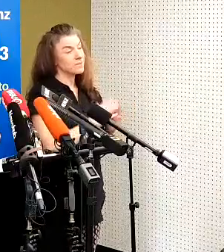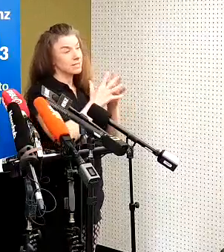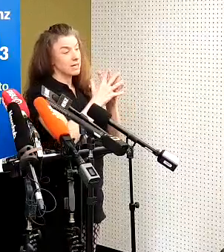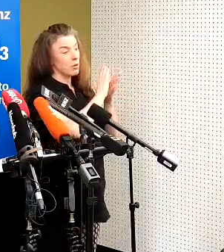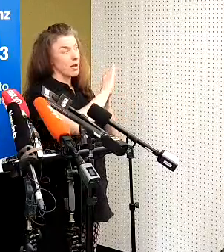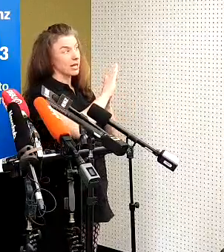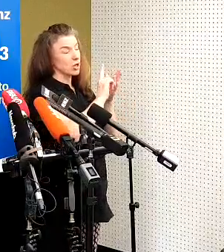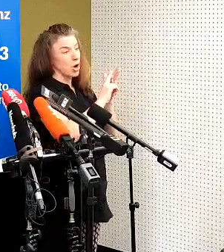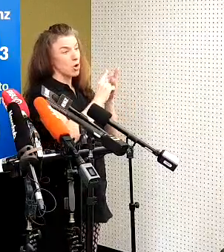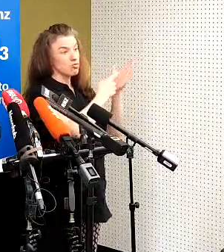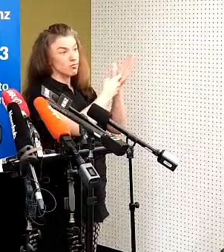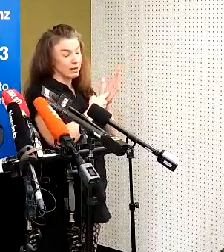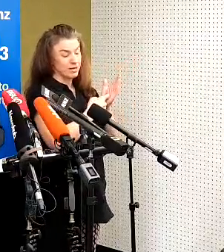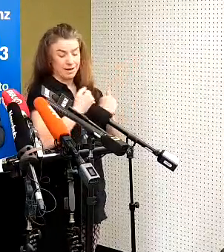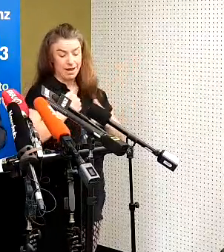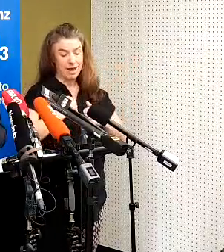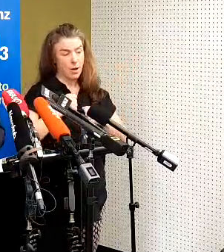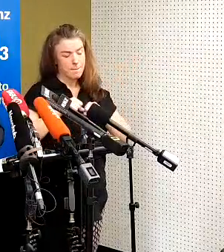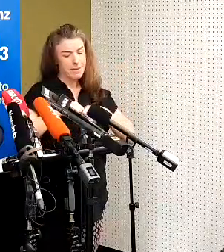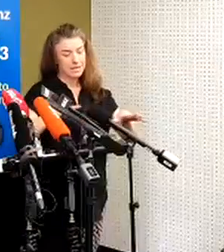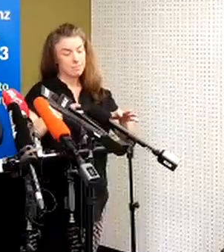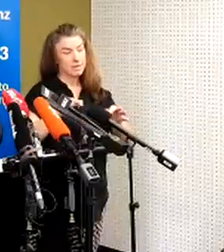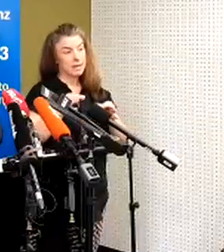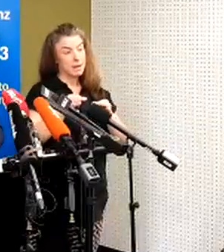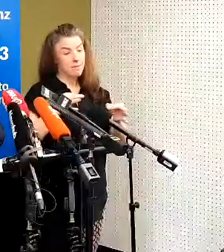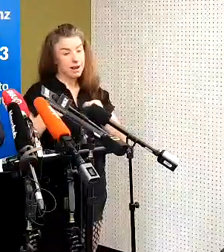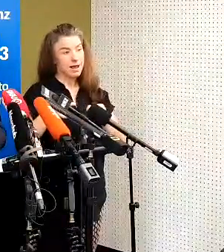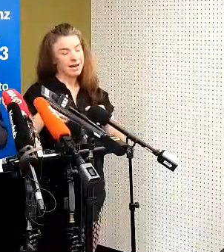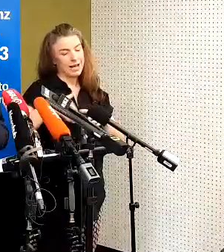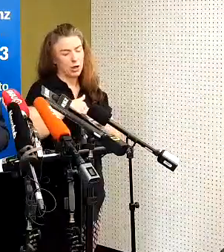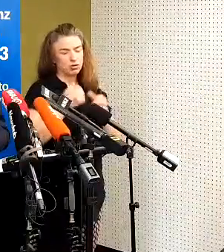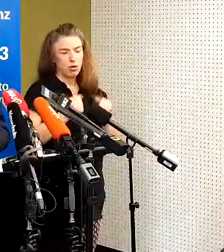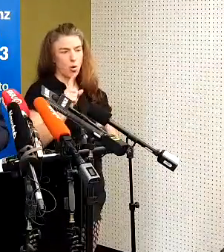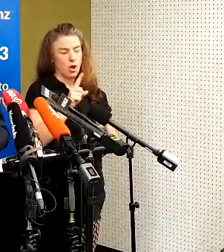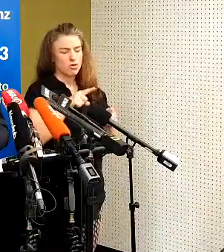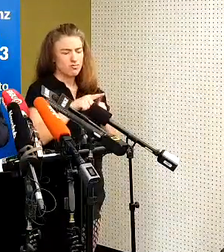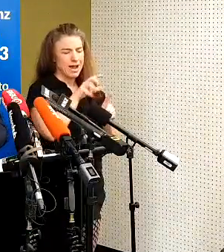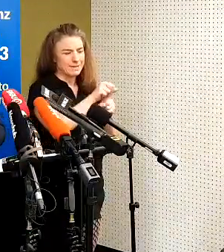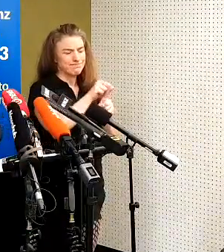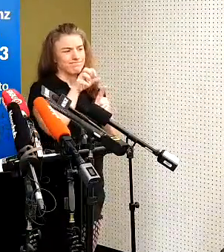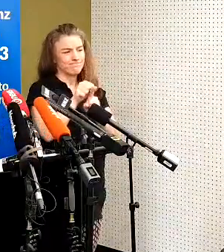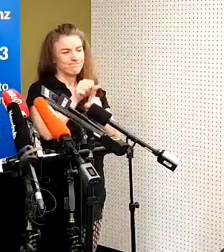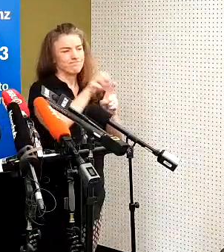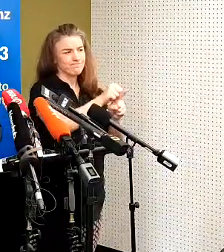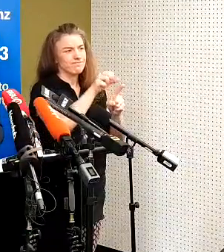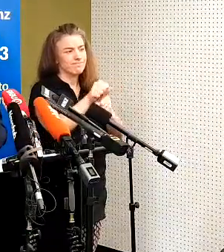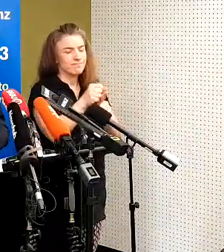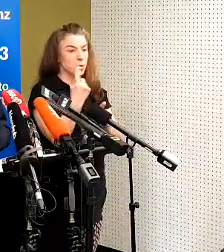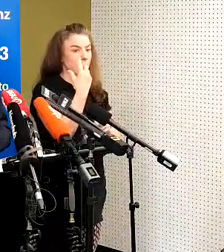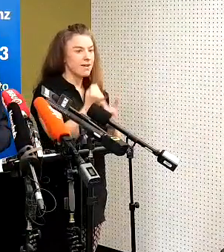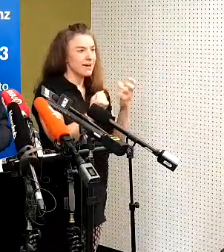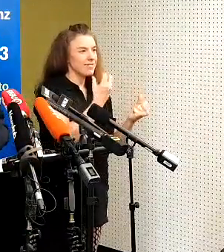and our pandemic plan are clear. It includes active case finding. We want to find cases. Finding cases